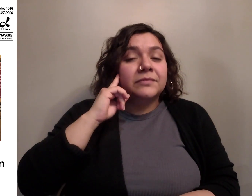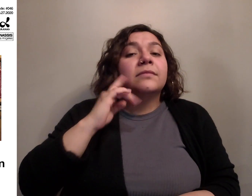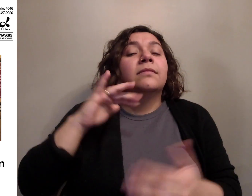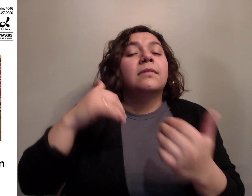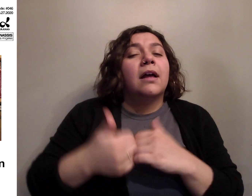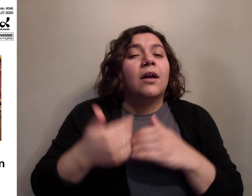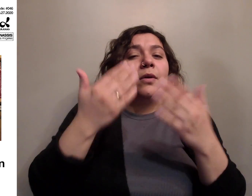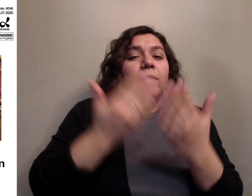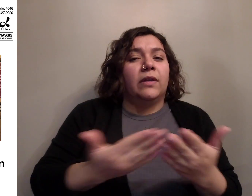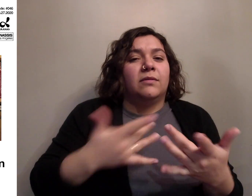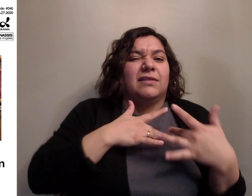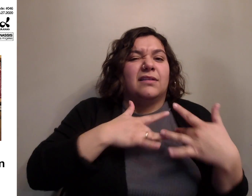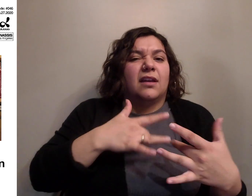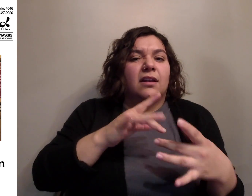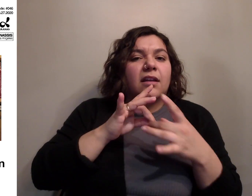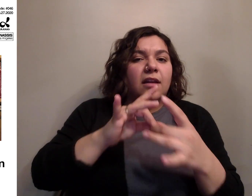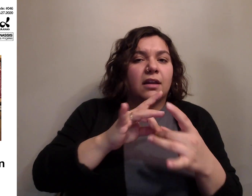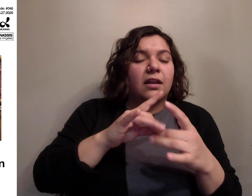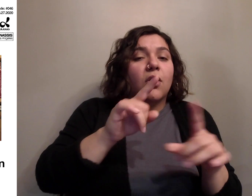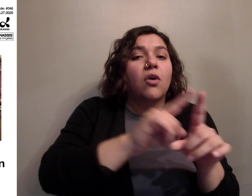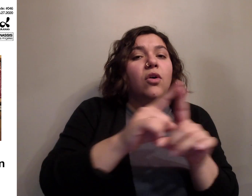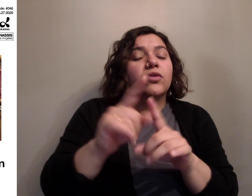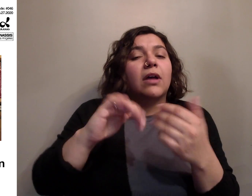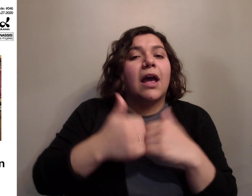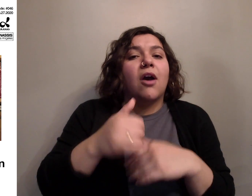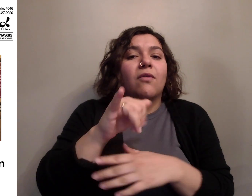sounds, the resonances, the way instruments